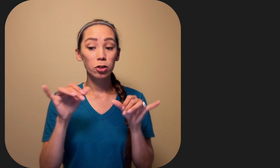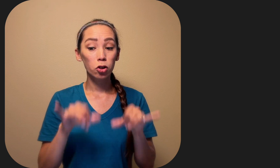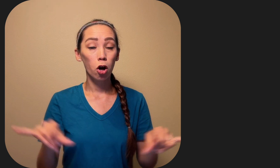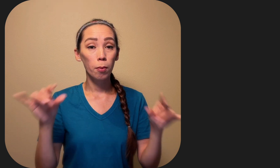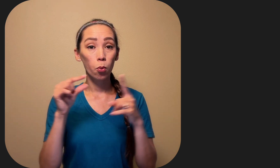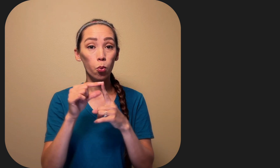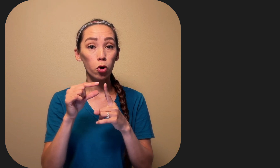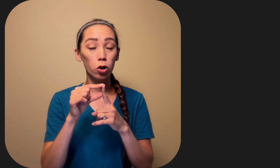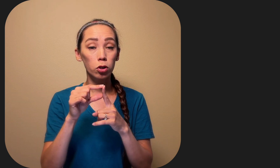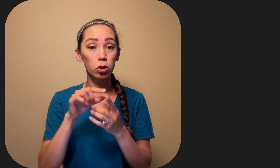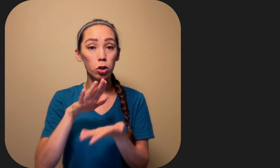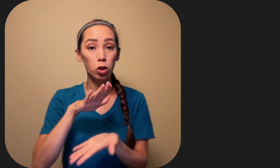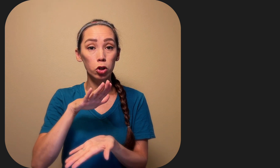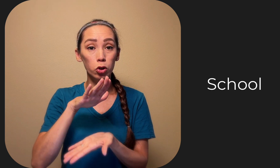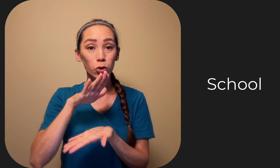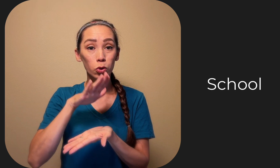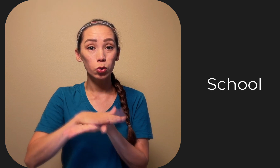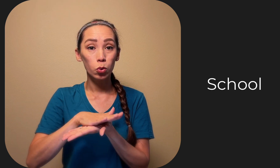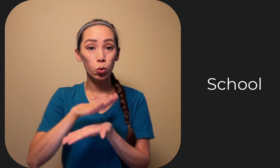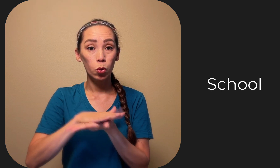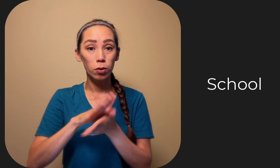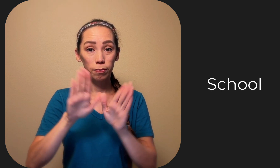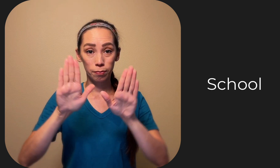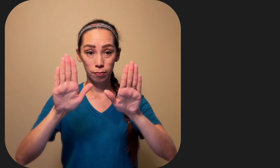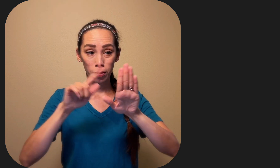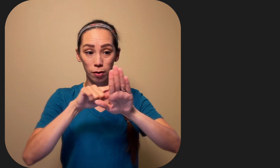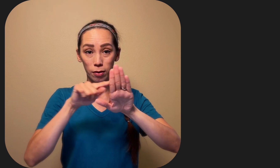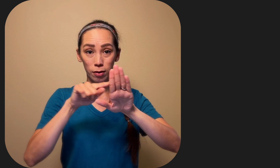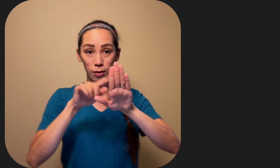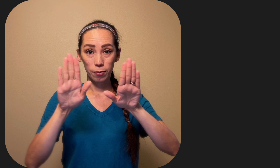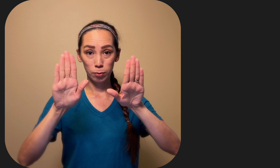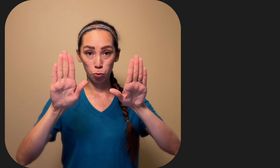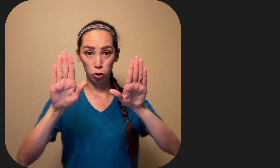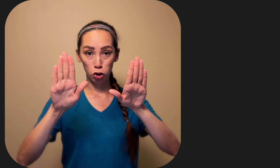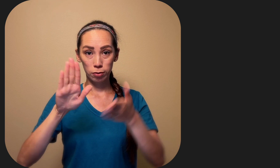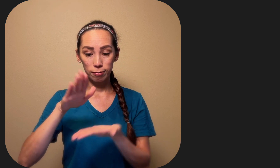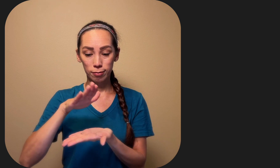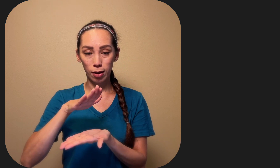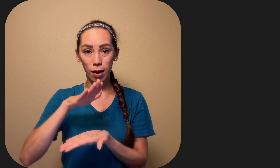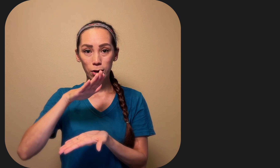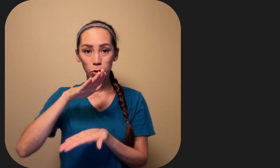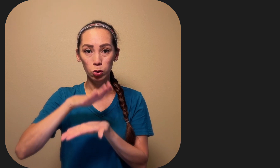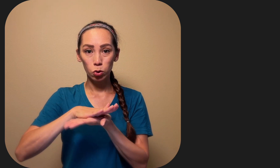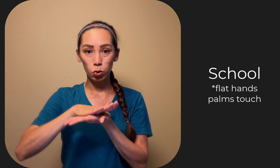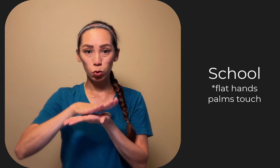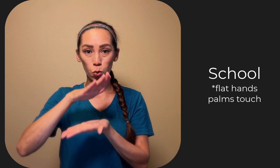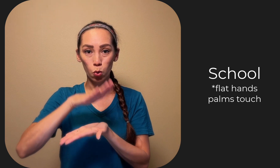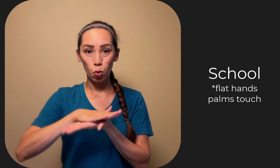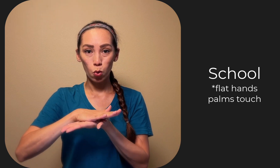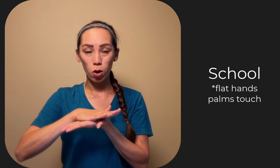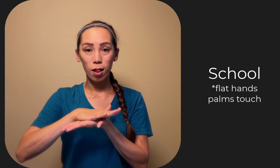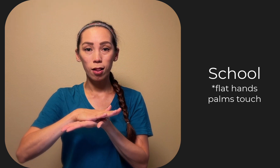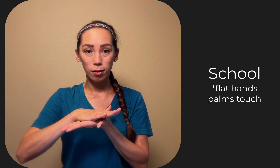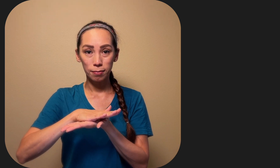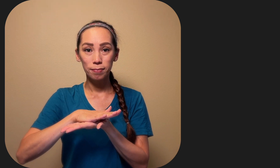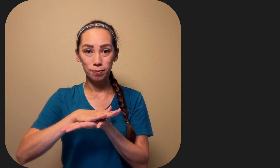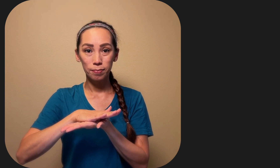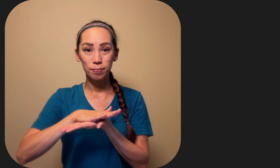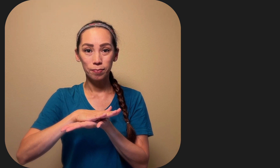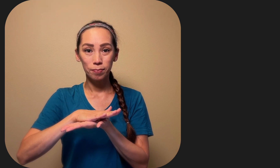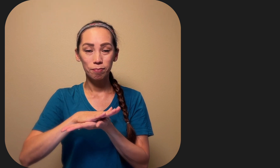Next common word is school. So you take your flat hand, you smush all your fingers together like this, school.